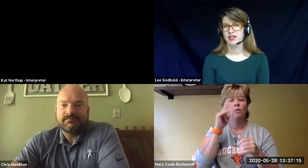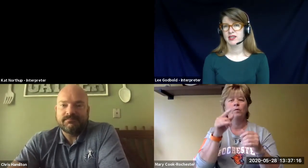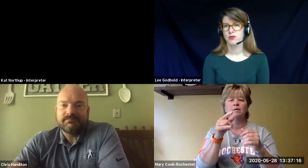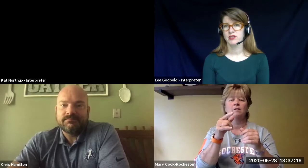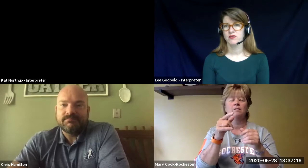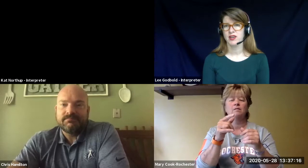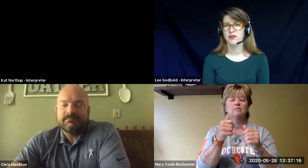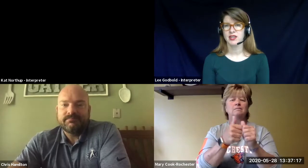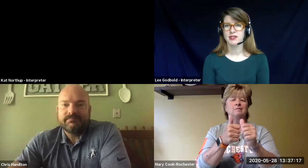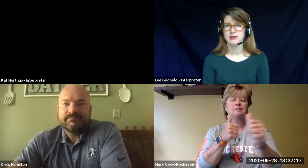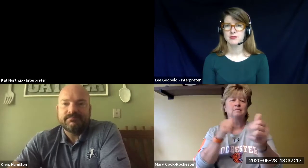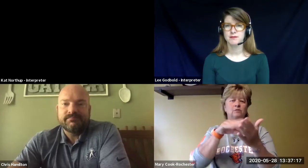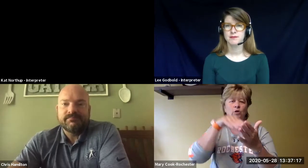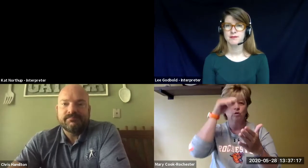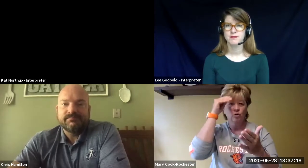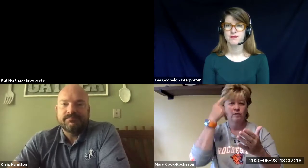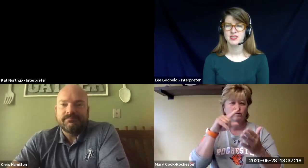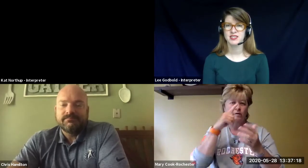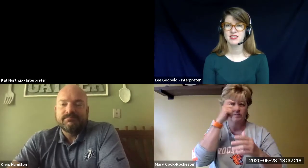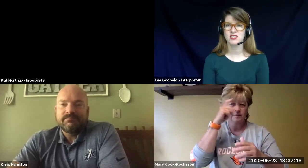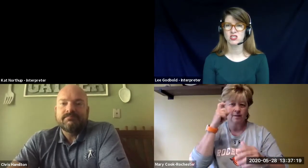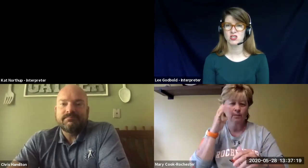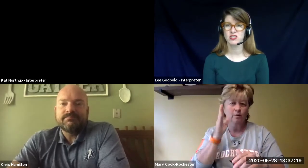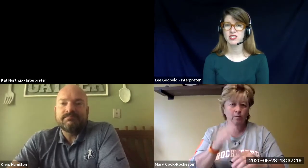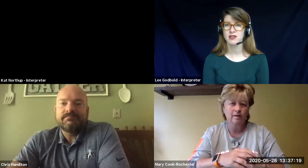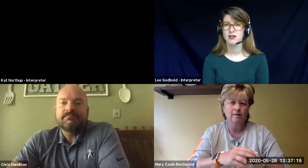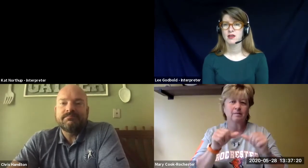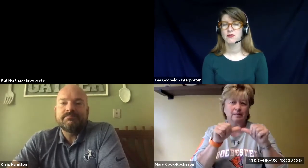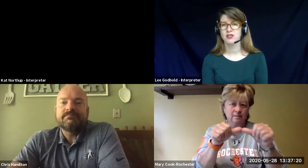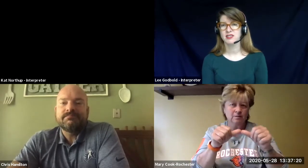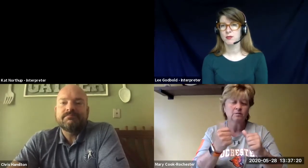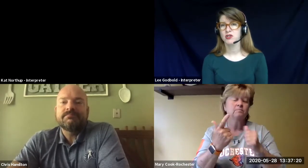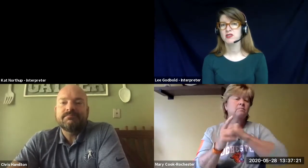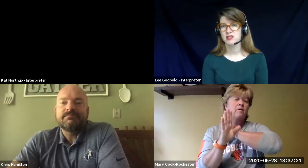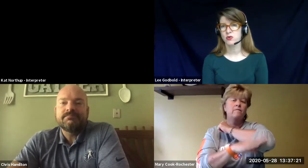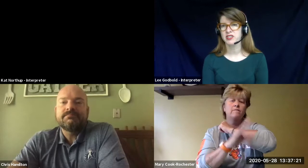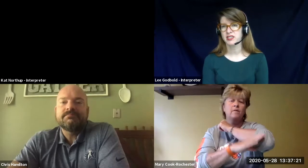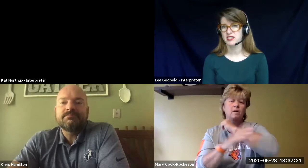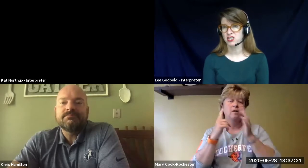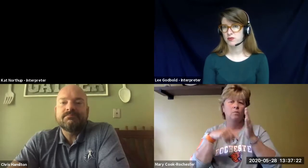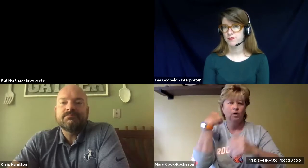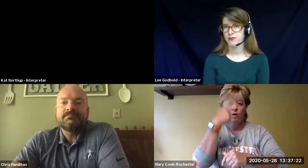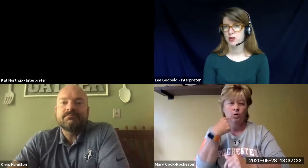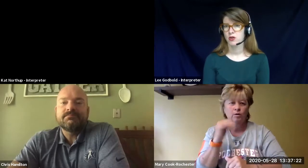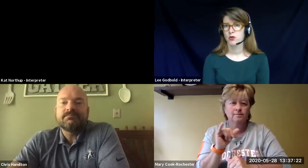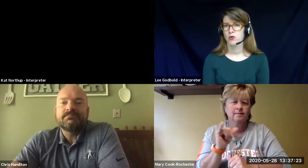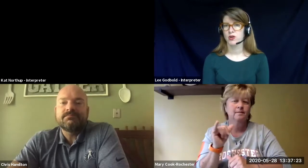now we have found that distance learning for the summer is going to continue, whereas